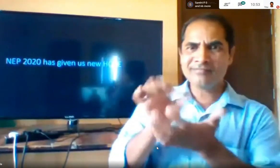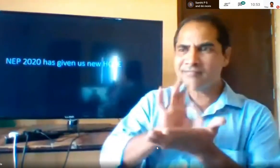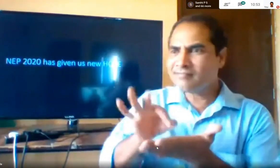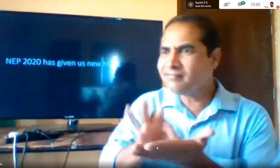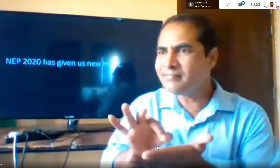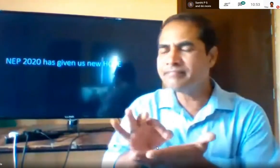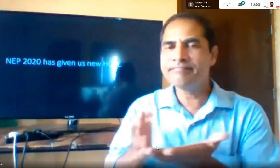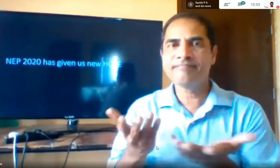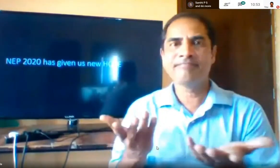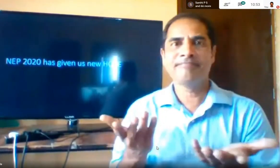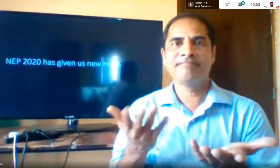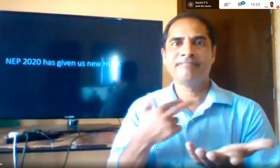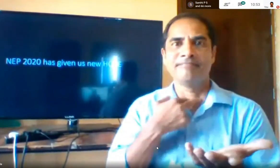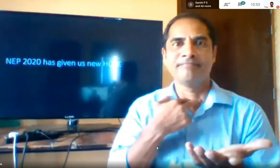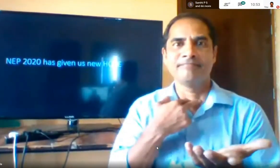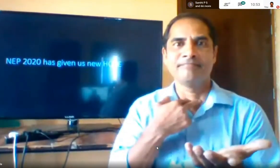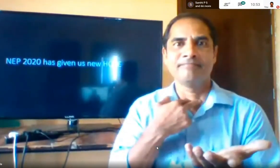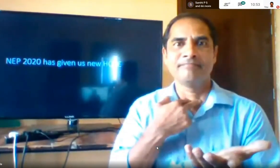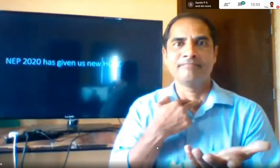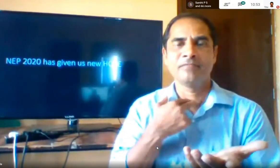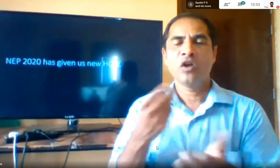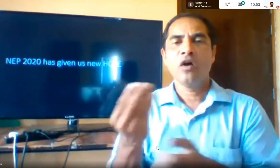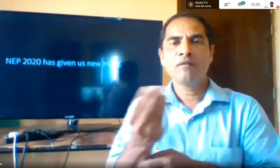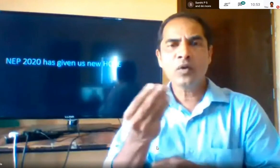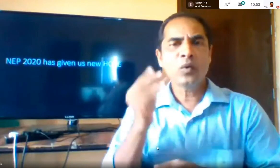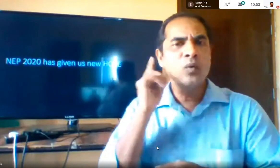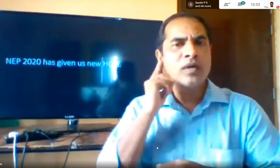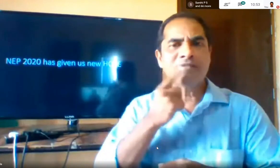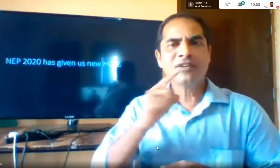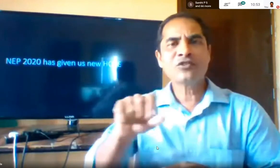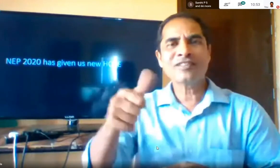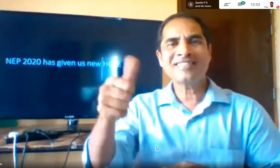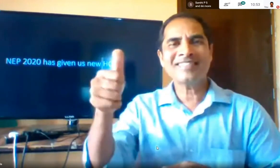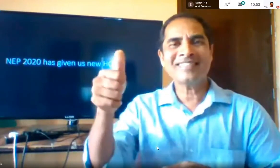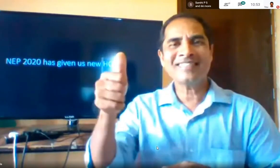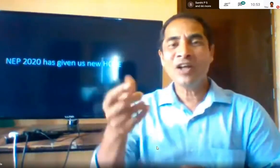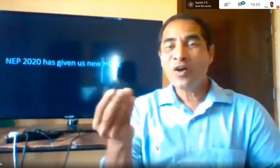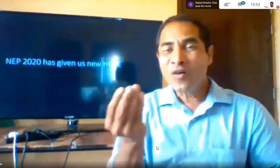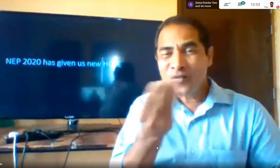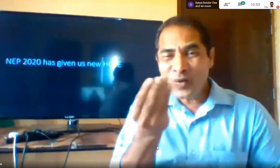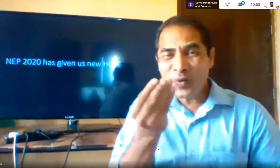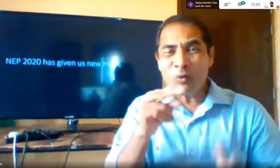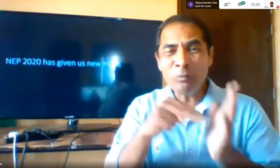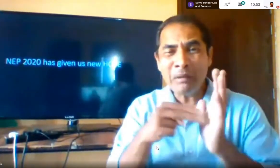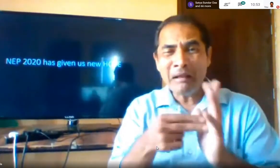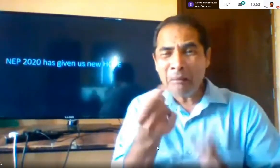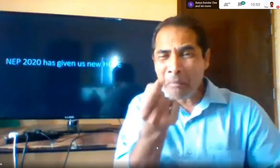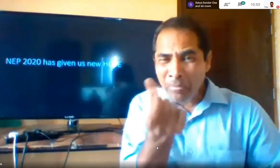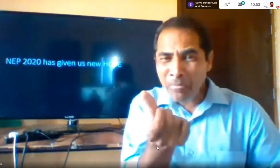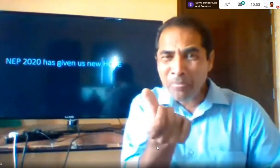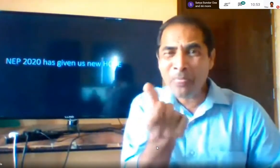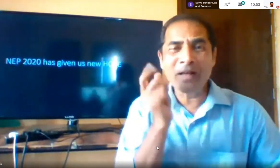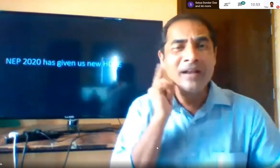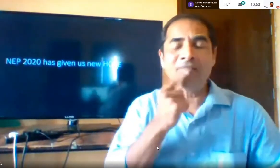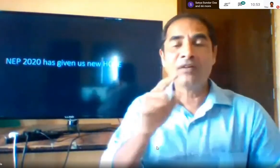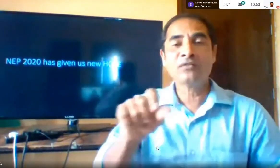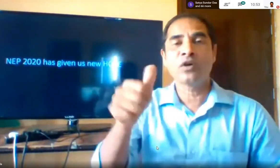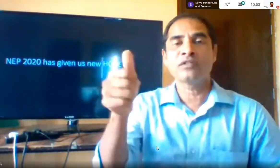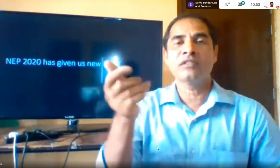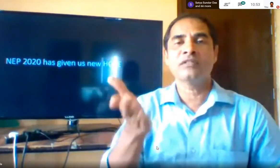So we are young, we are good, but the reading, writing skill, what about that? There are few deaf people who are successful, yes, very